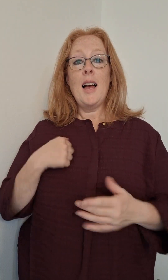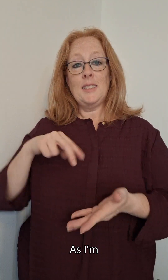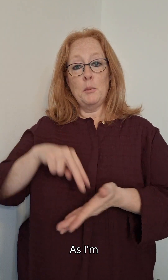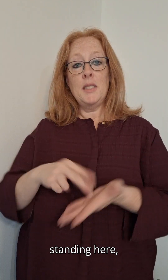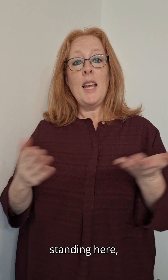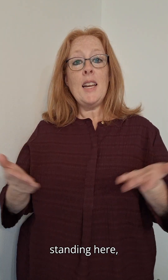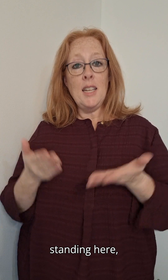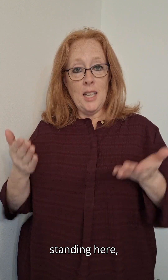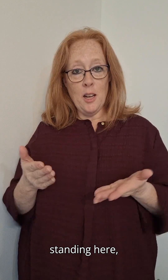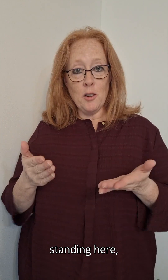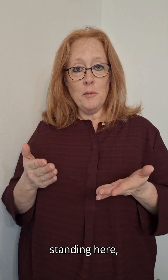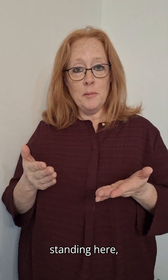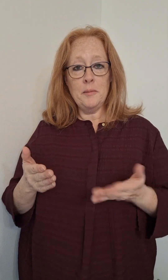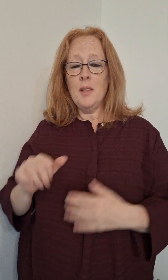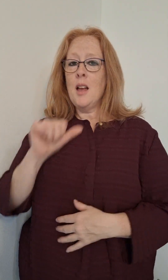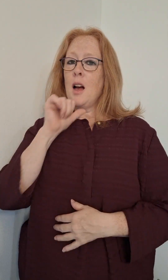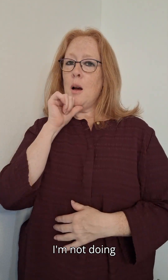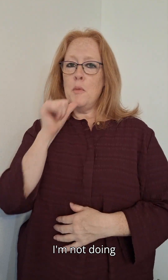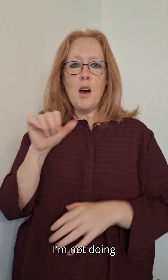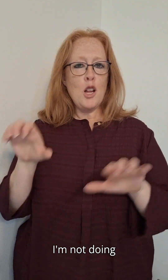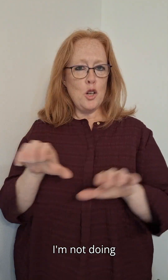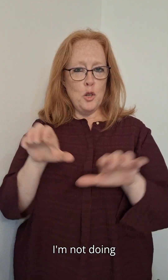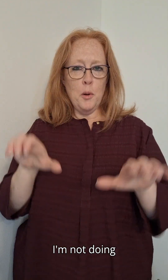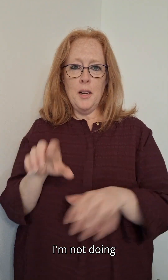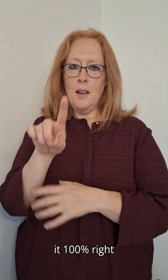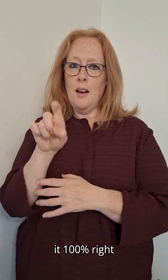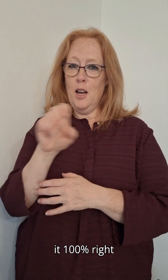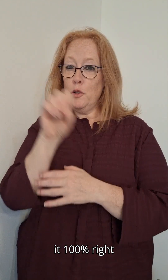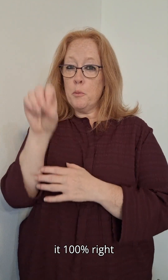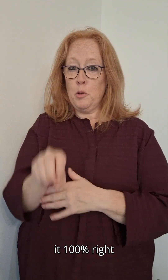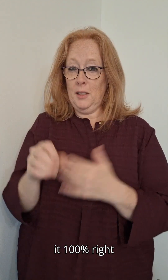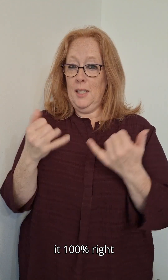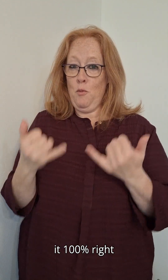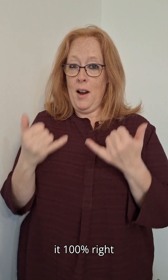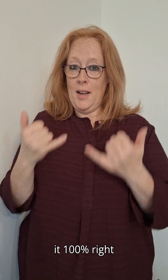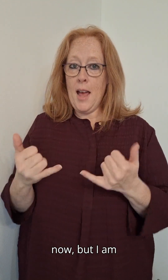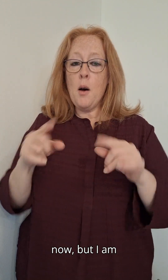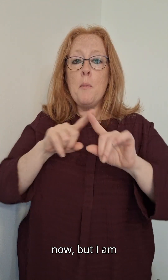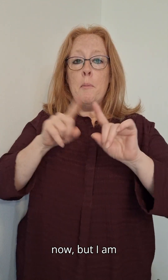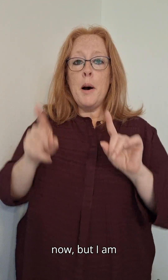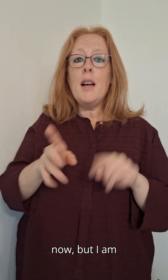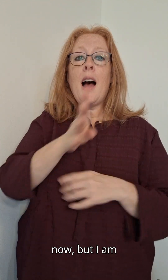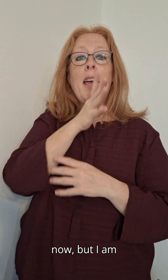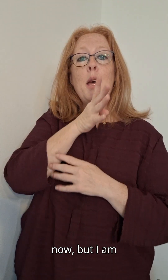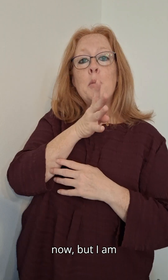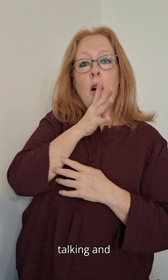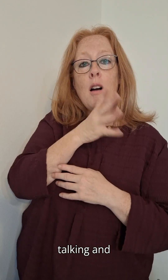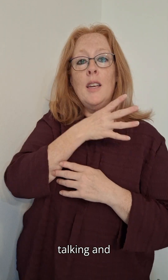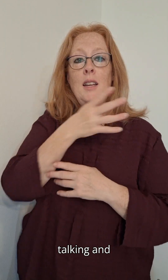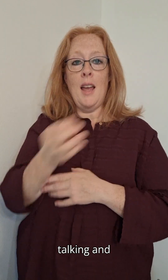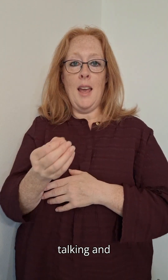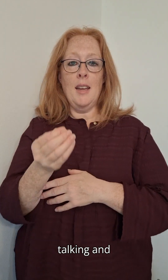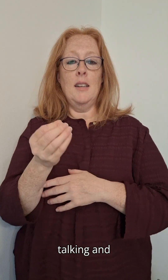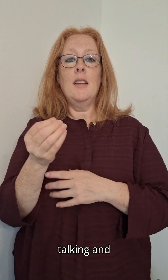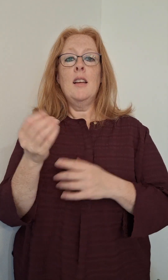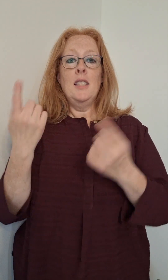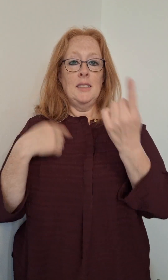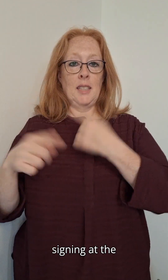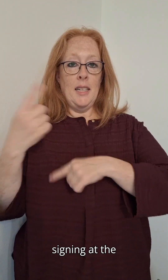As I'm standing here, I'm not doing it 100% right now, but I am talking and signing